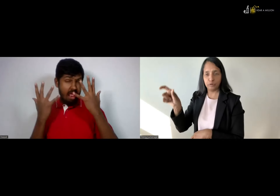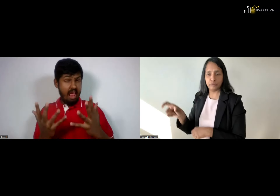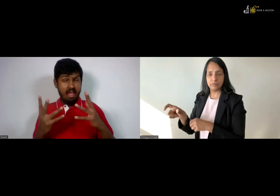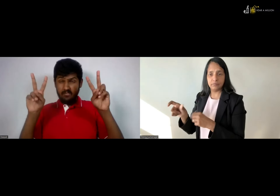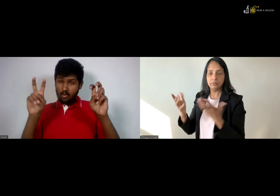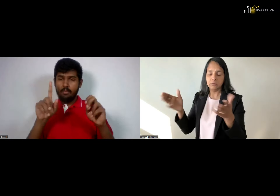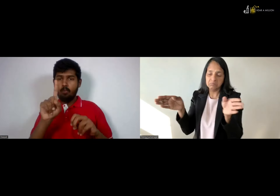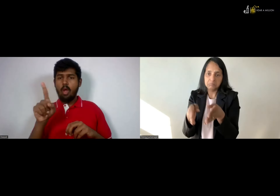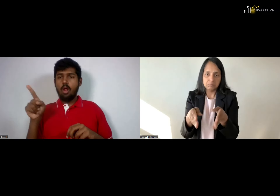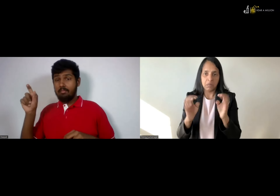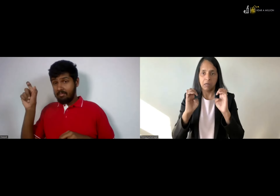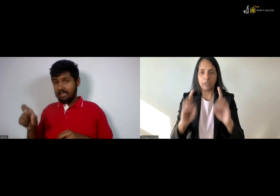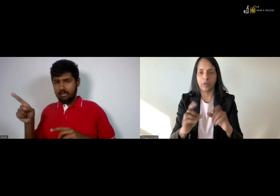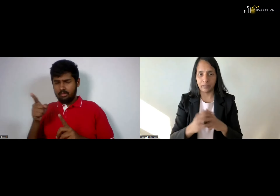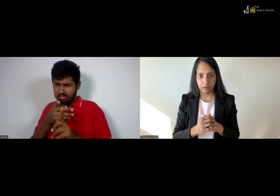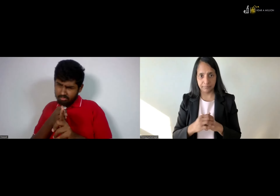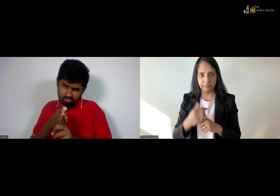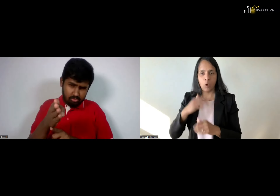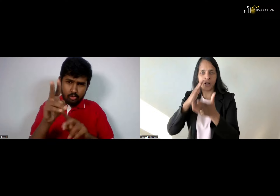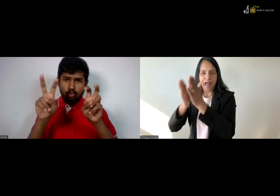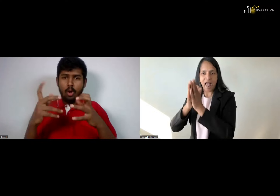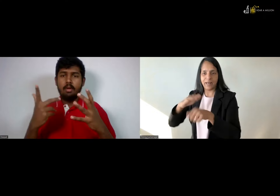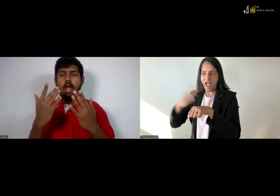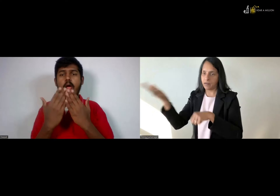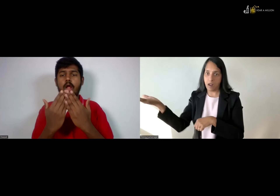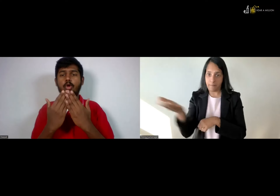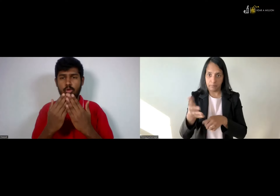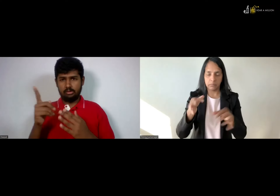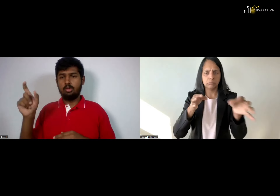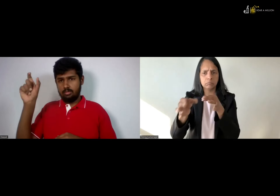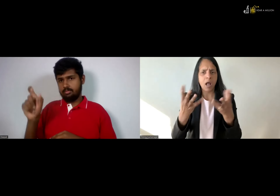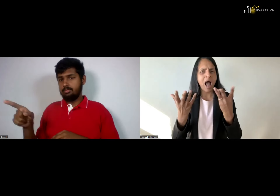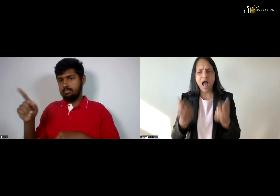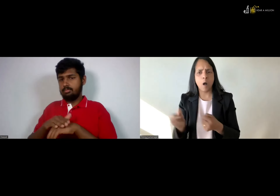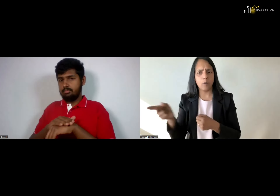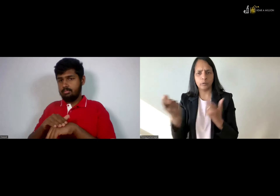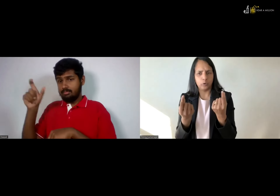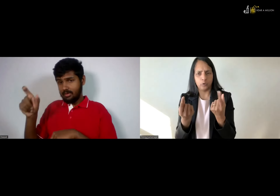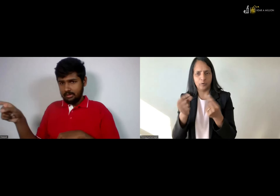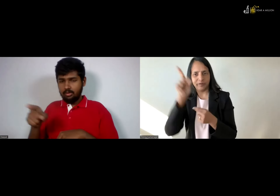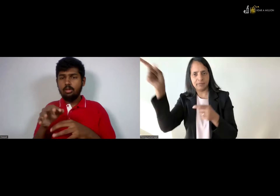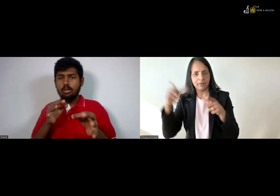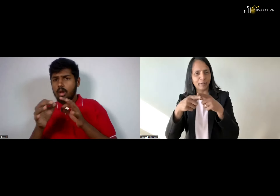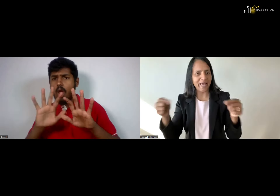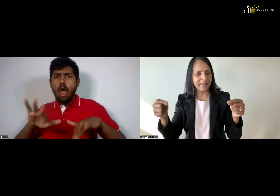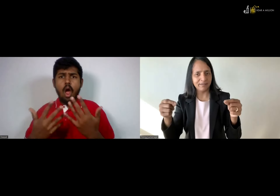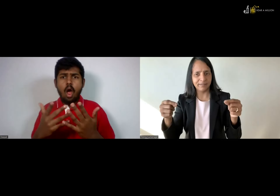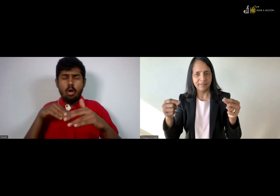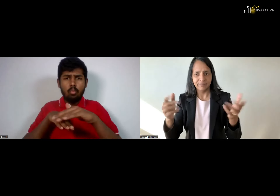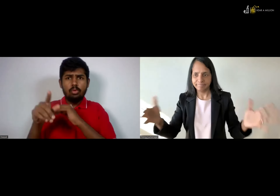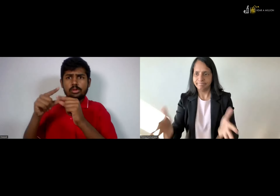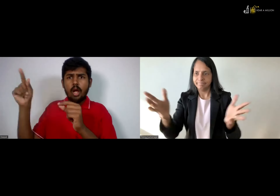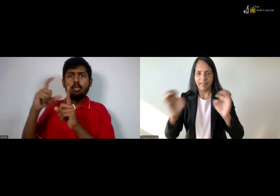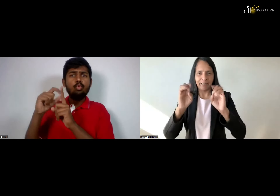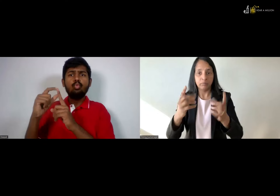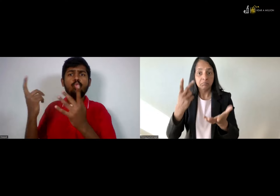Yes, we have a lot of things. It's a heavy topic today, but she would be talking about the education. She will be explaining